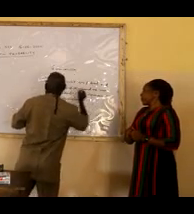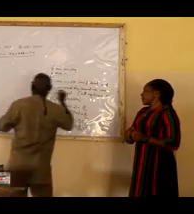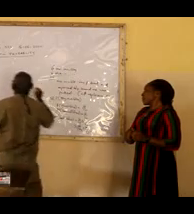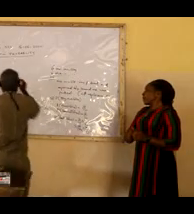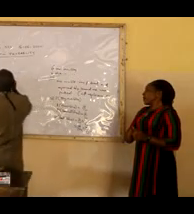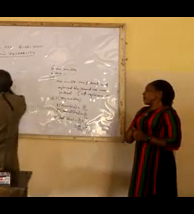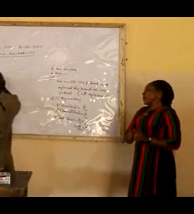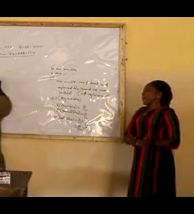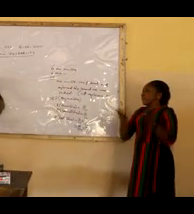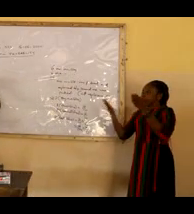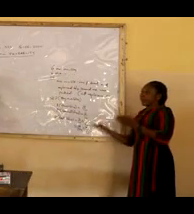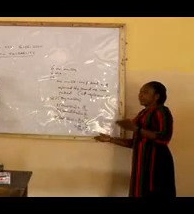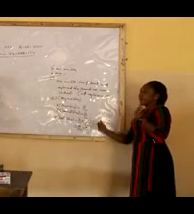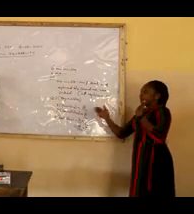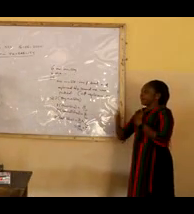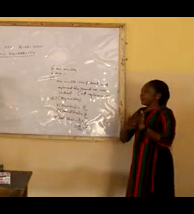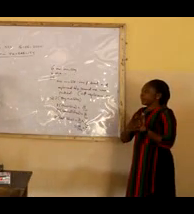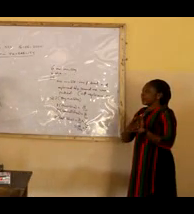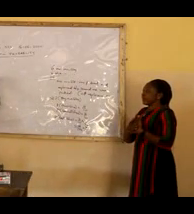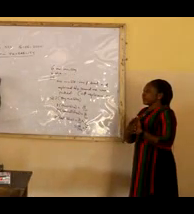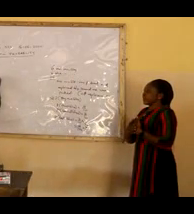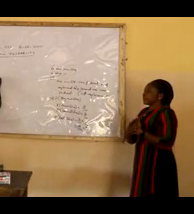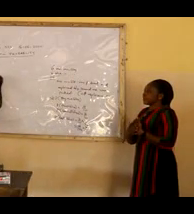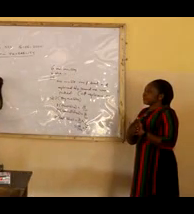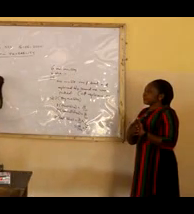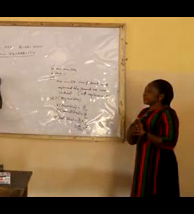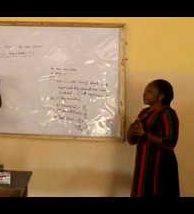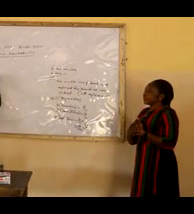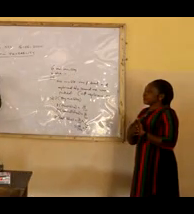What about without replacement?